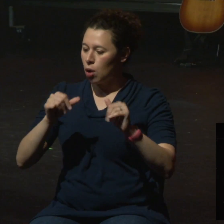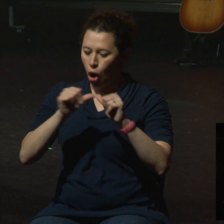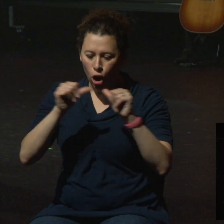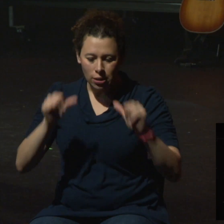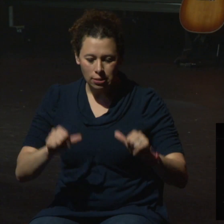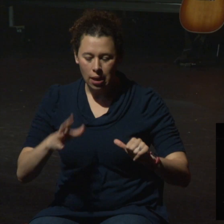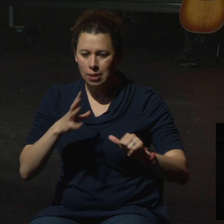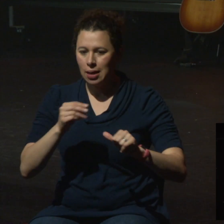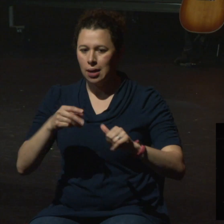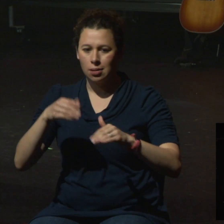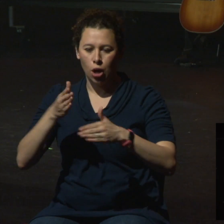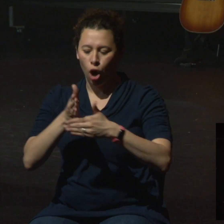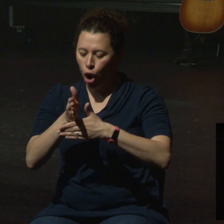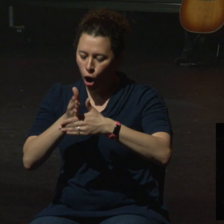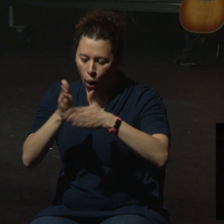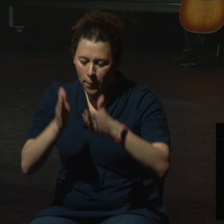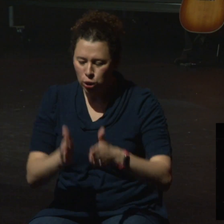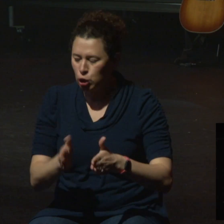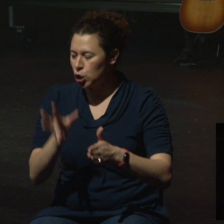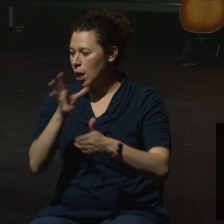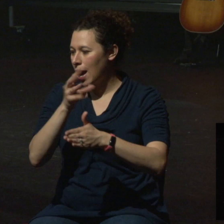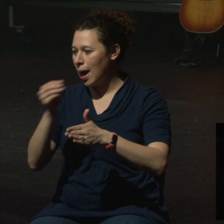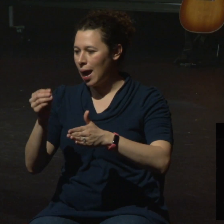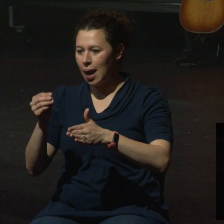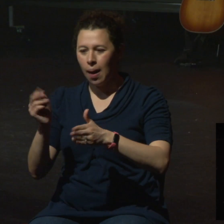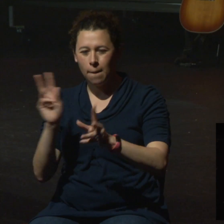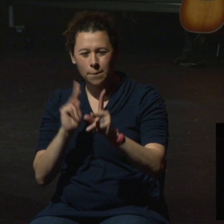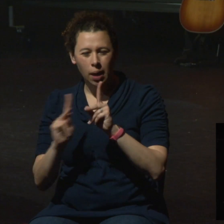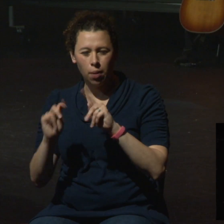comes a carpenter to lay all the woodwork and the framework.